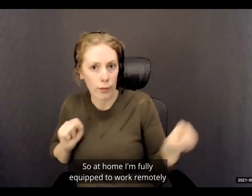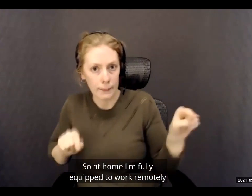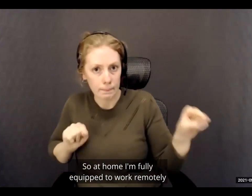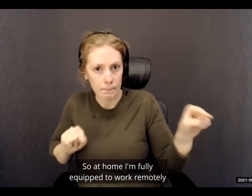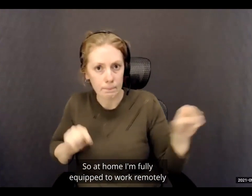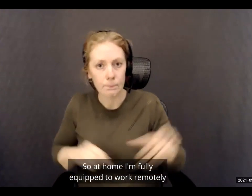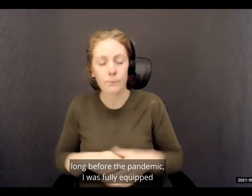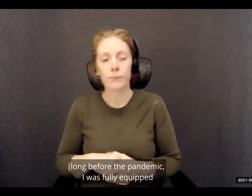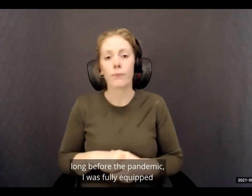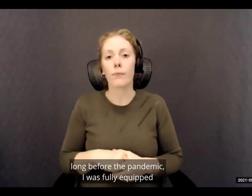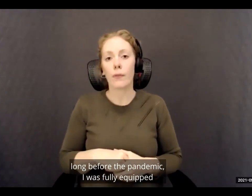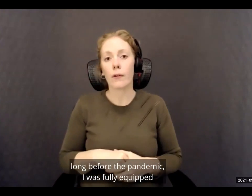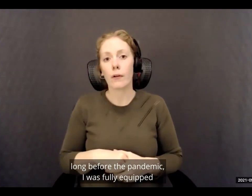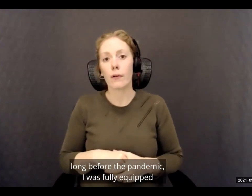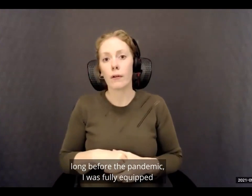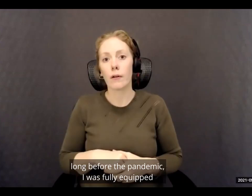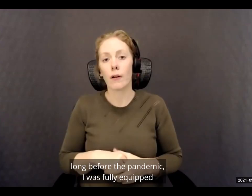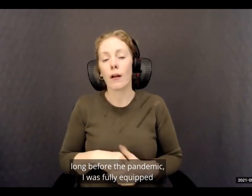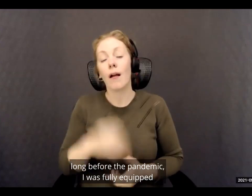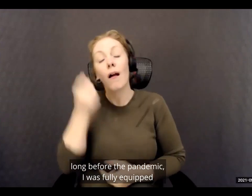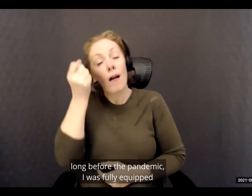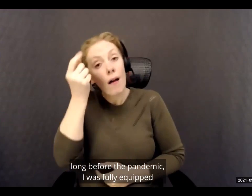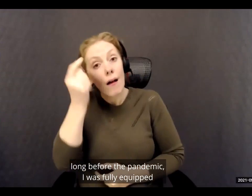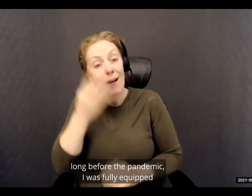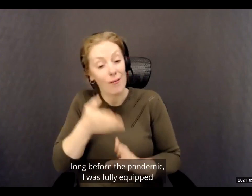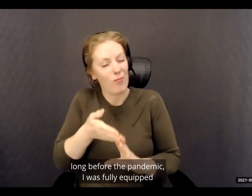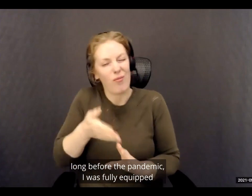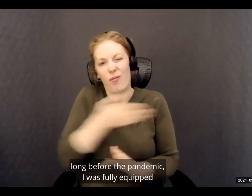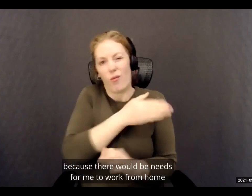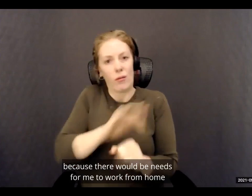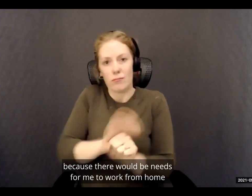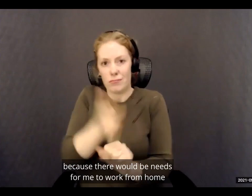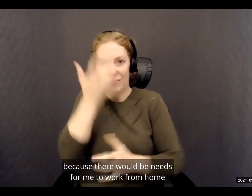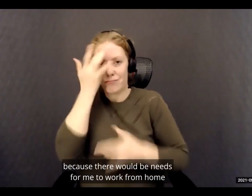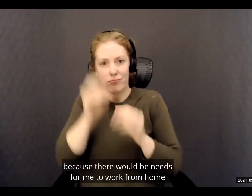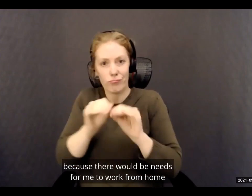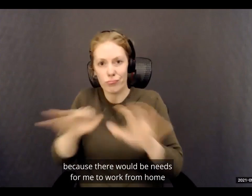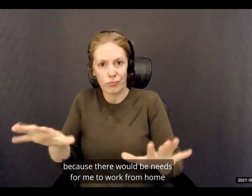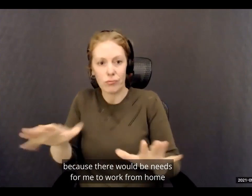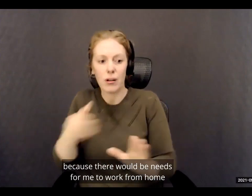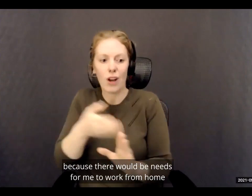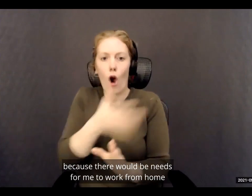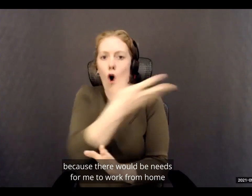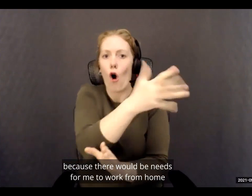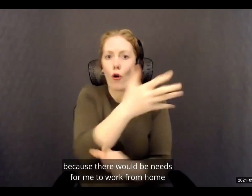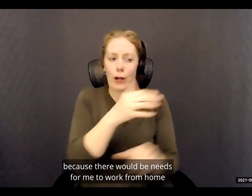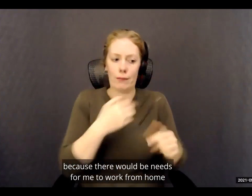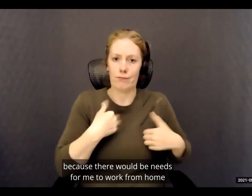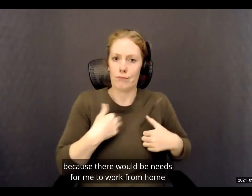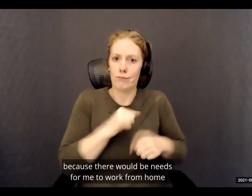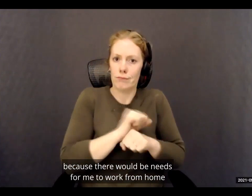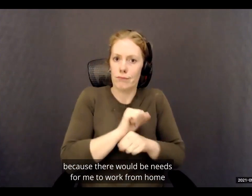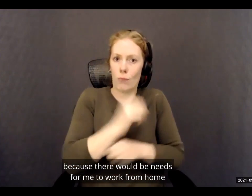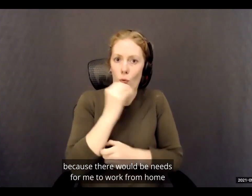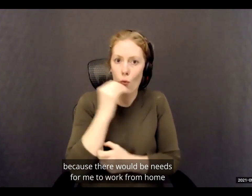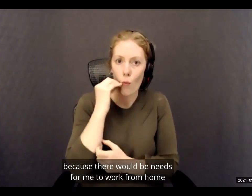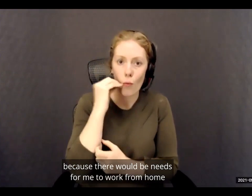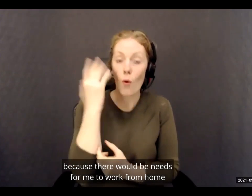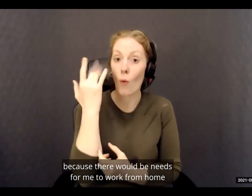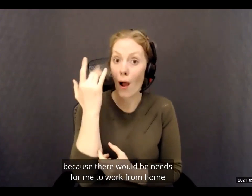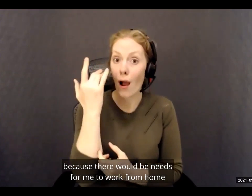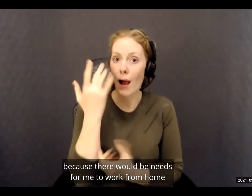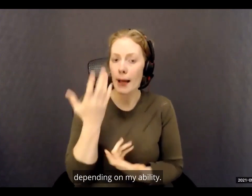work remotely long before the pandemic. I was fully equipped because there would be needs for me to work from